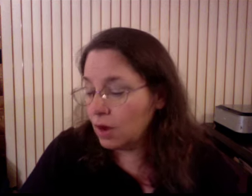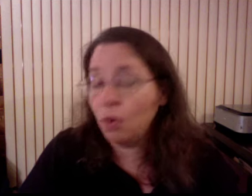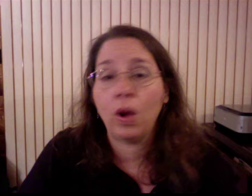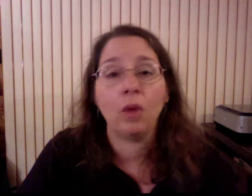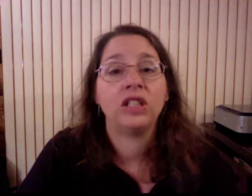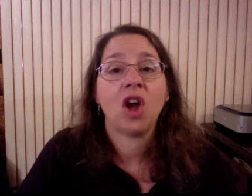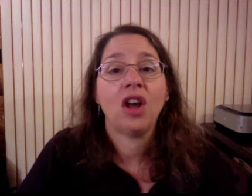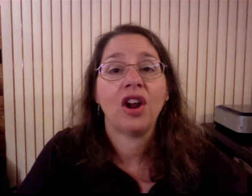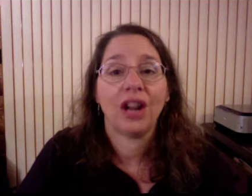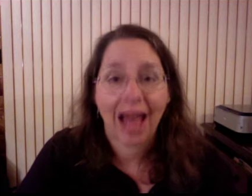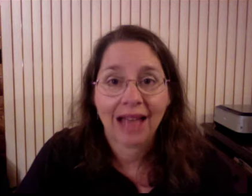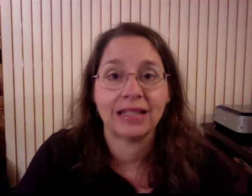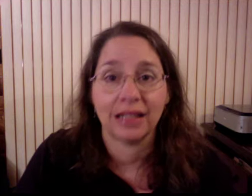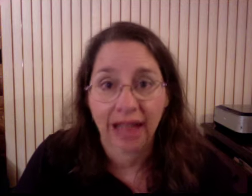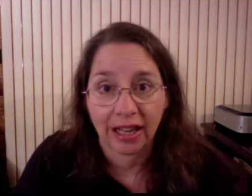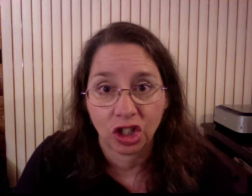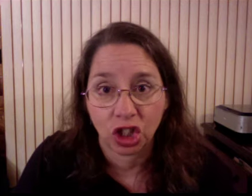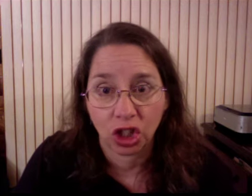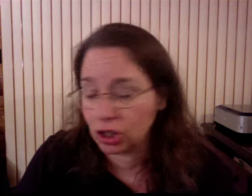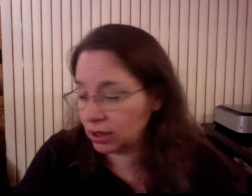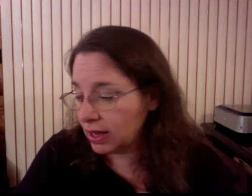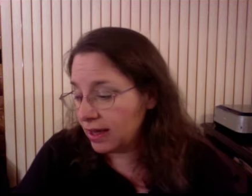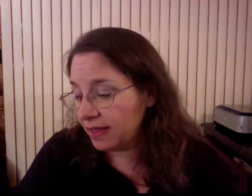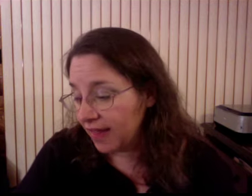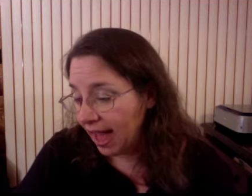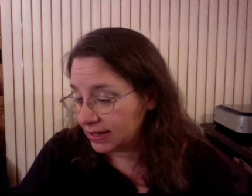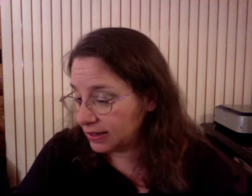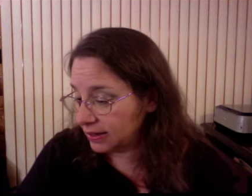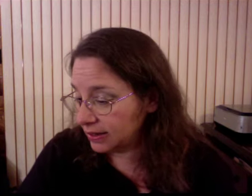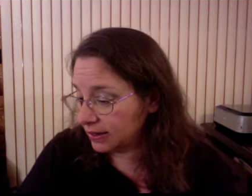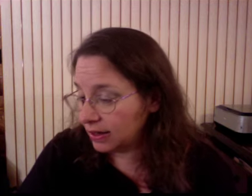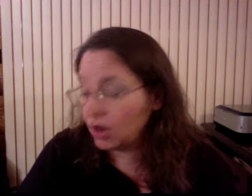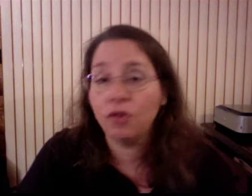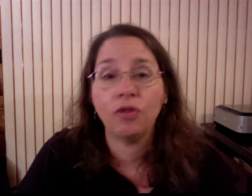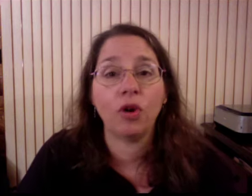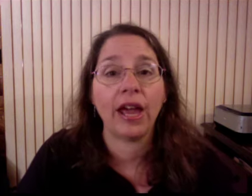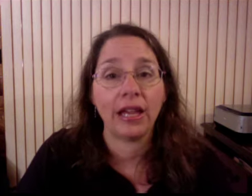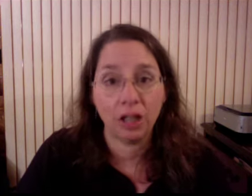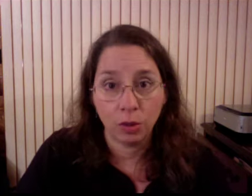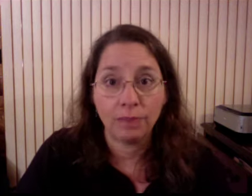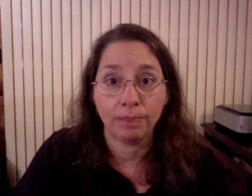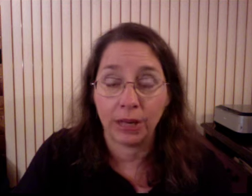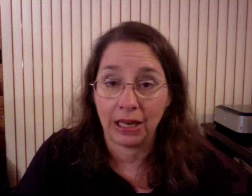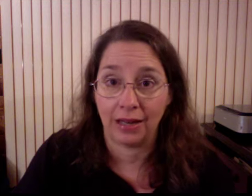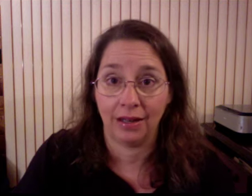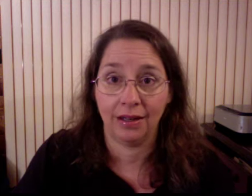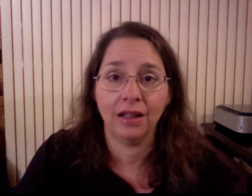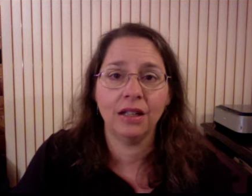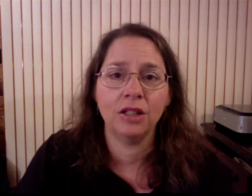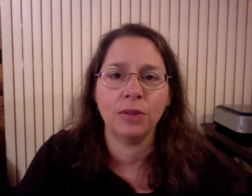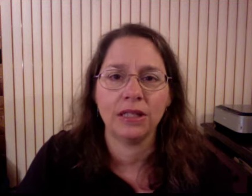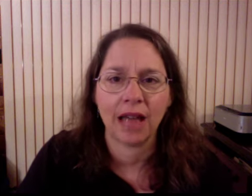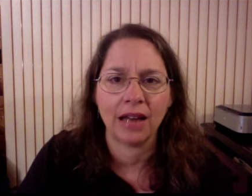Well, we saw in our last lecture that for a human being to be